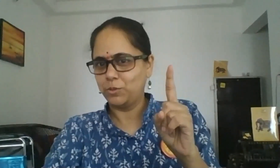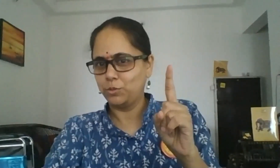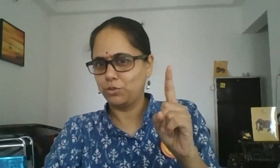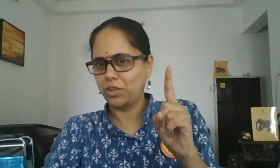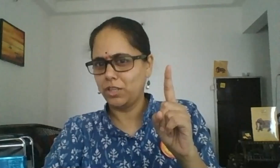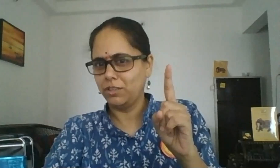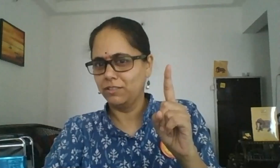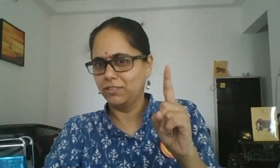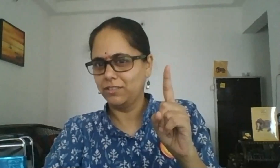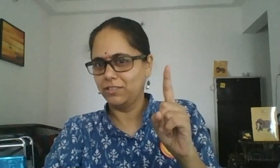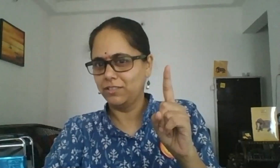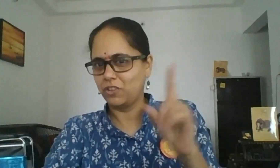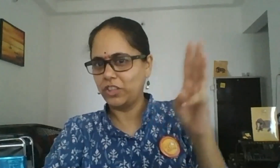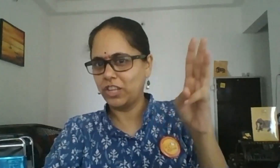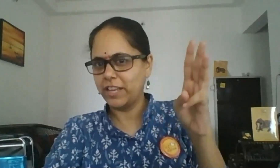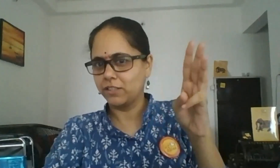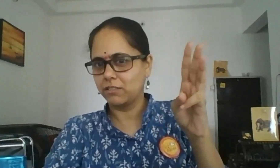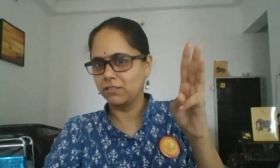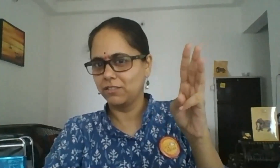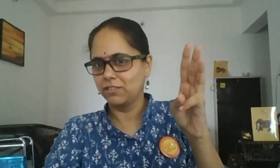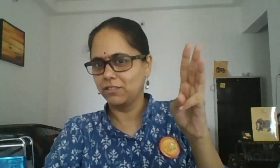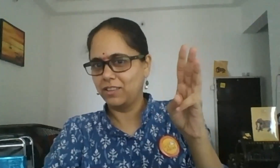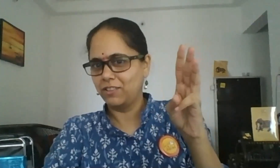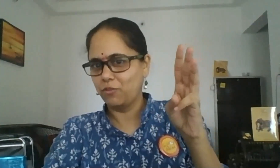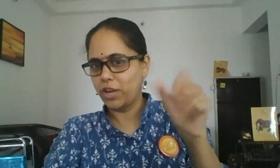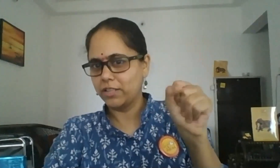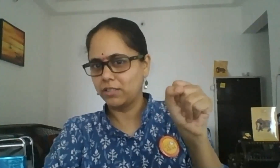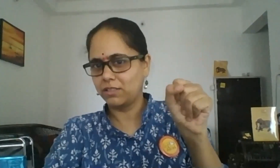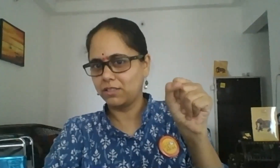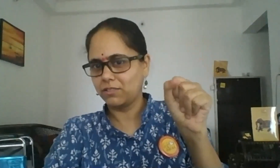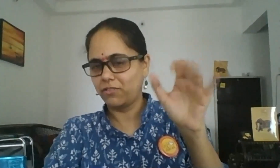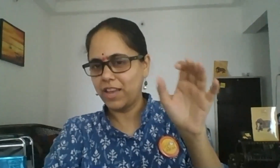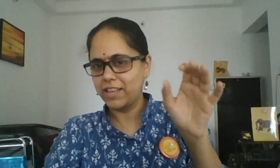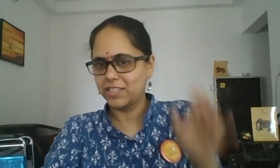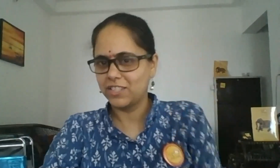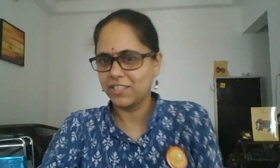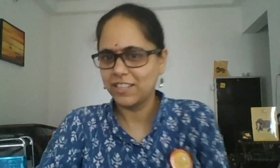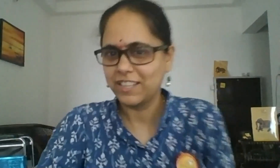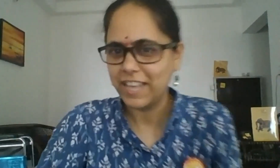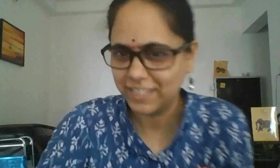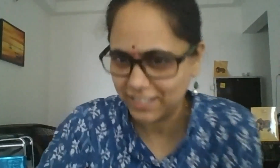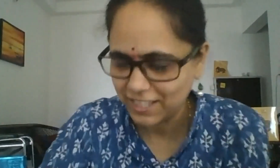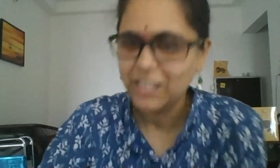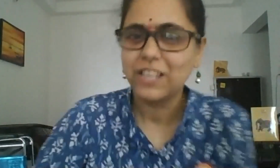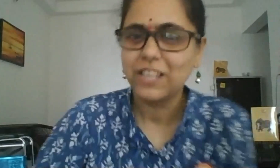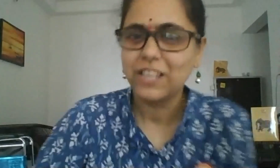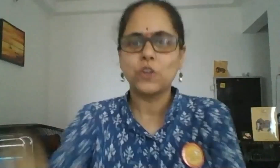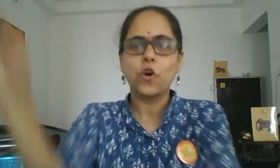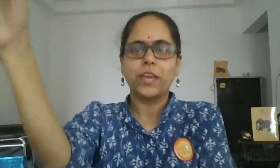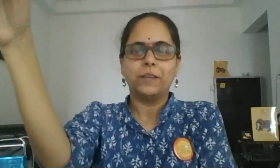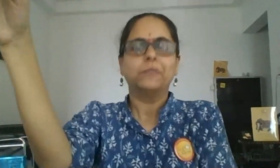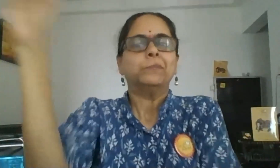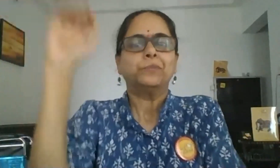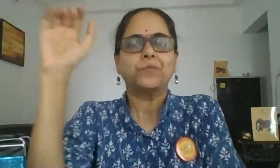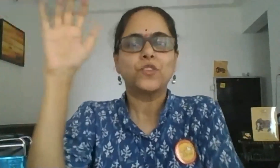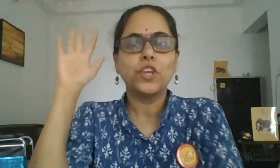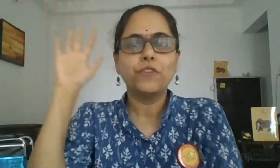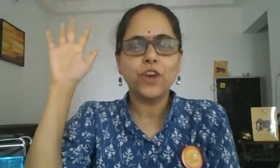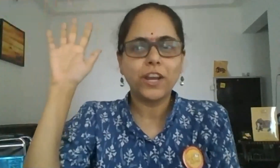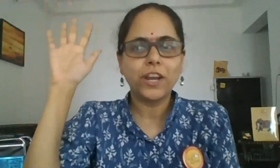2, 3, only 3 S, 4 S, 5 S, yes. So, okay. So, if you are a